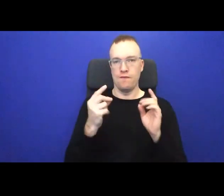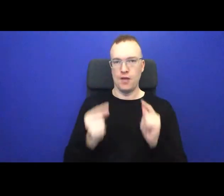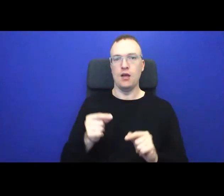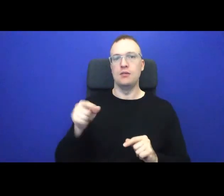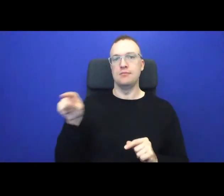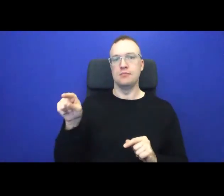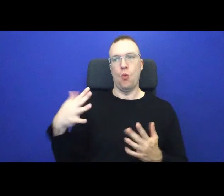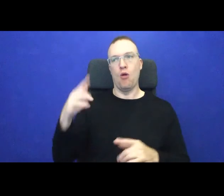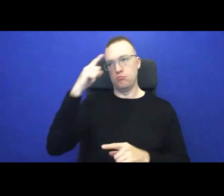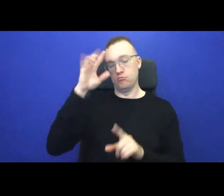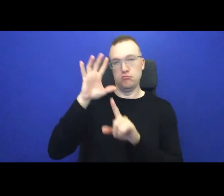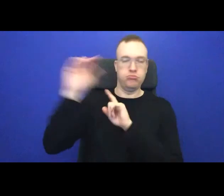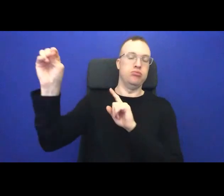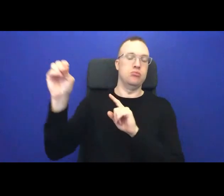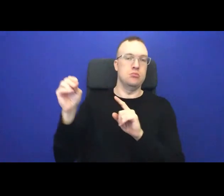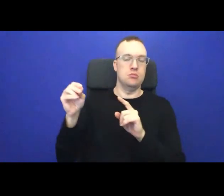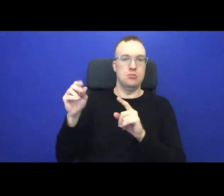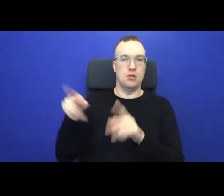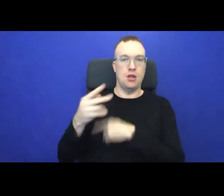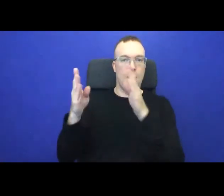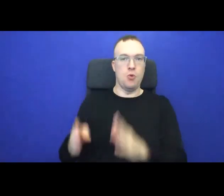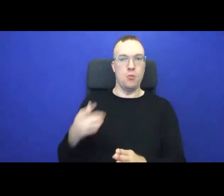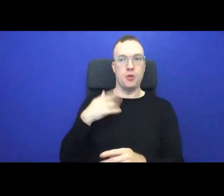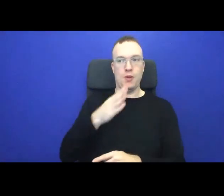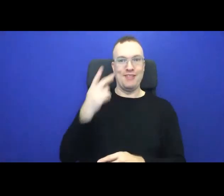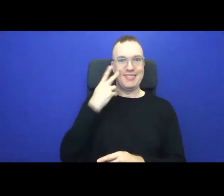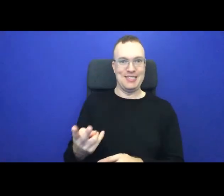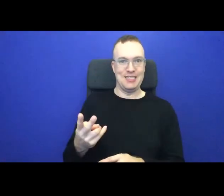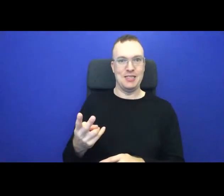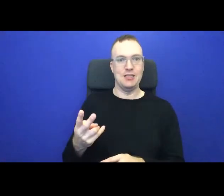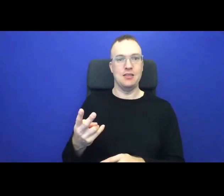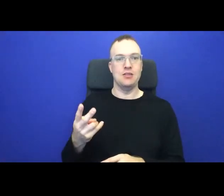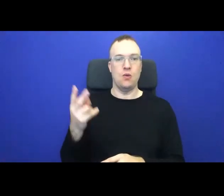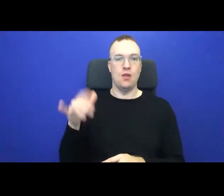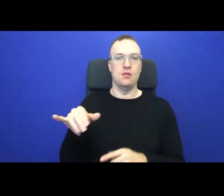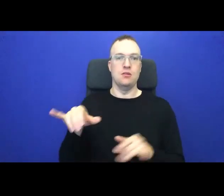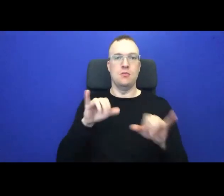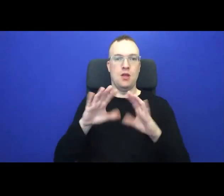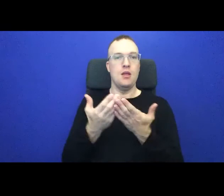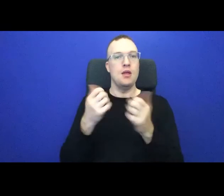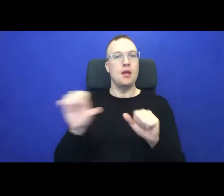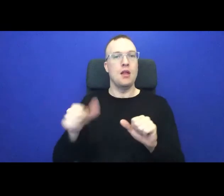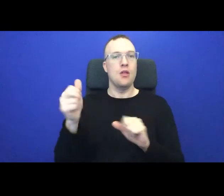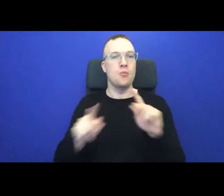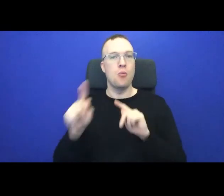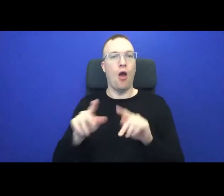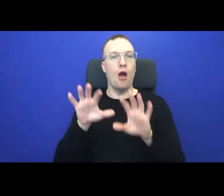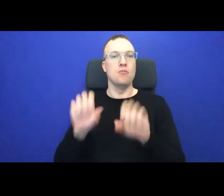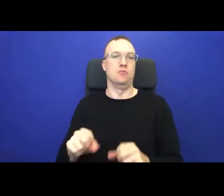was a genius. He was the cleverest student he'd ever come across. So they used to have great arguments in class. Anyone else would just be shut down